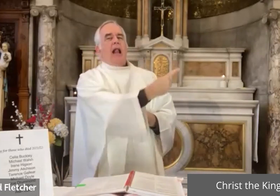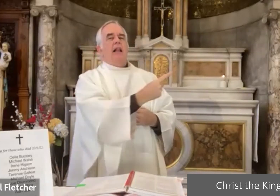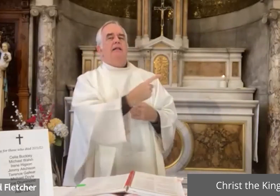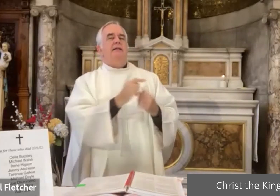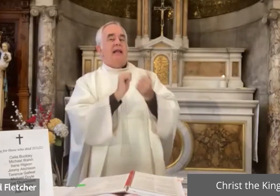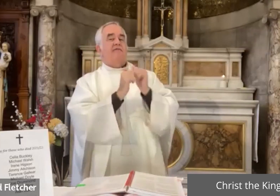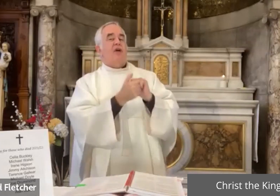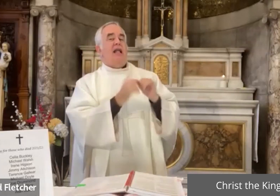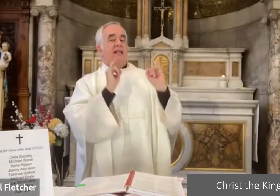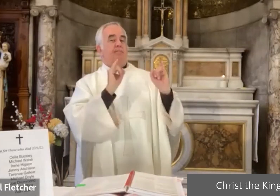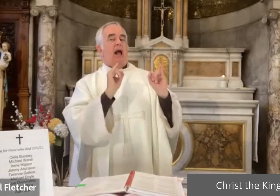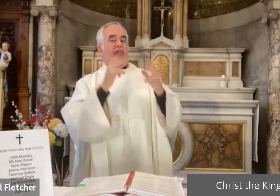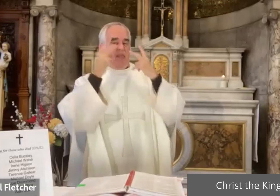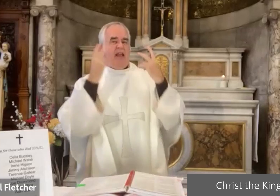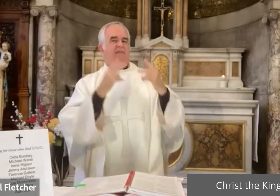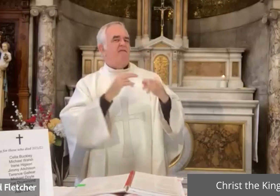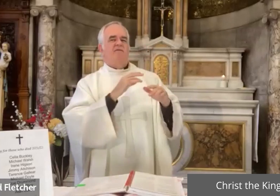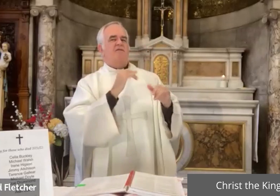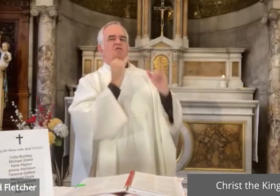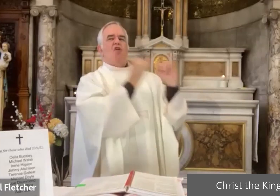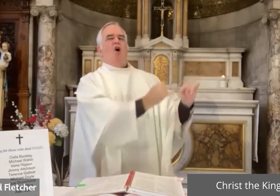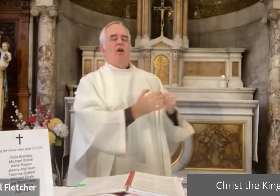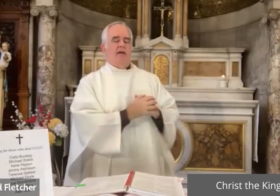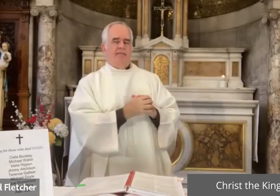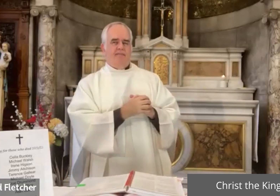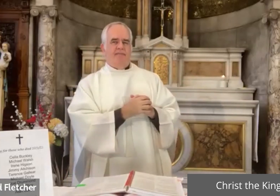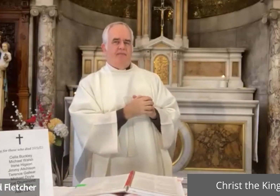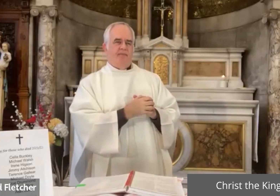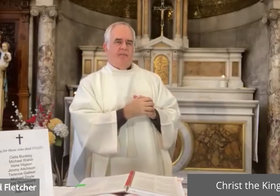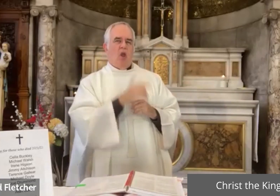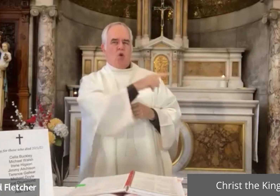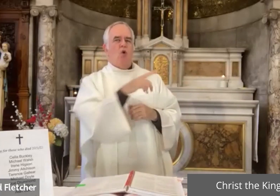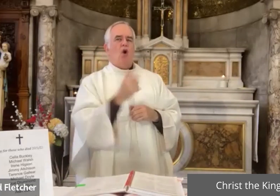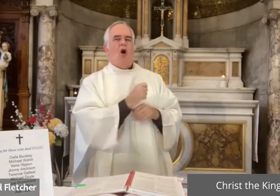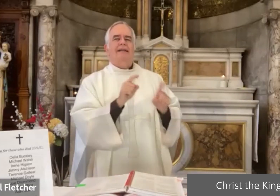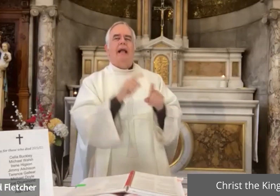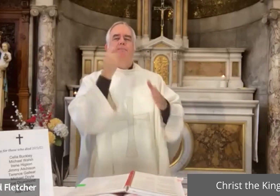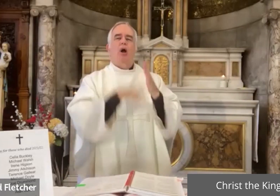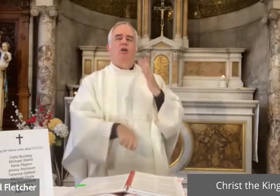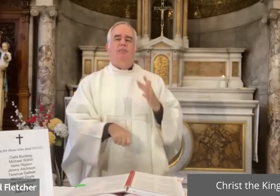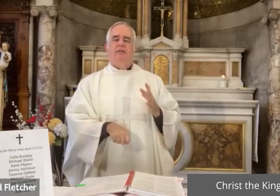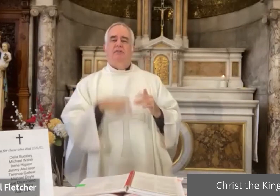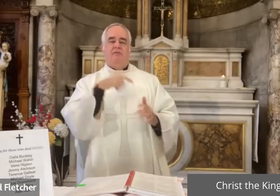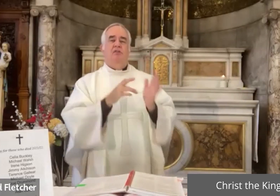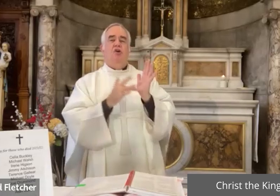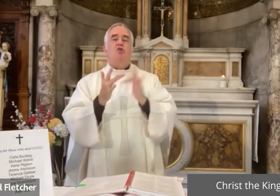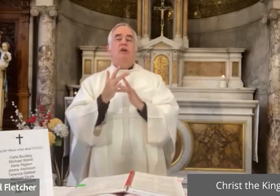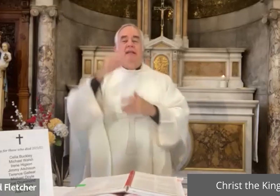and tells his friend bad thief wrong. "You got the same